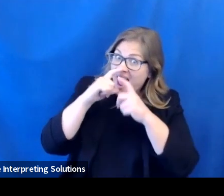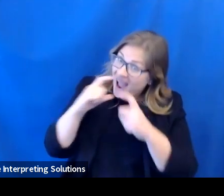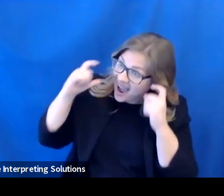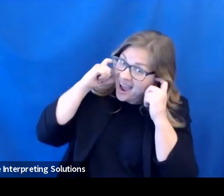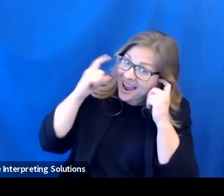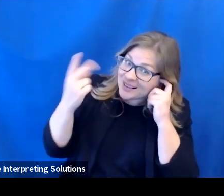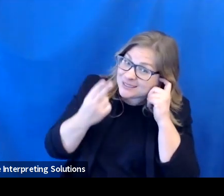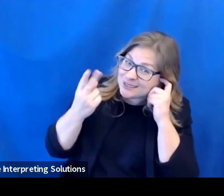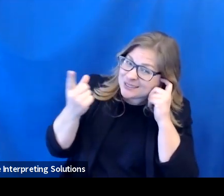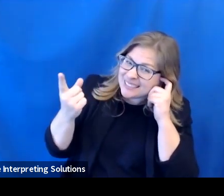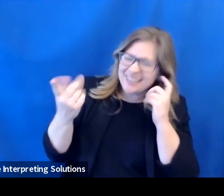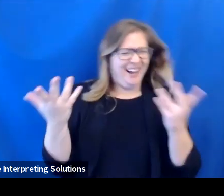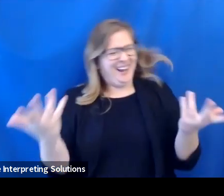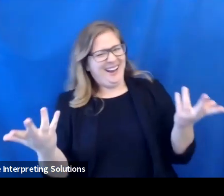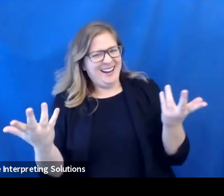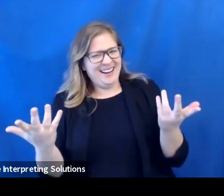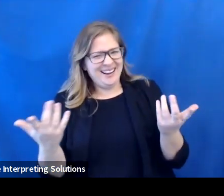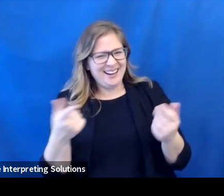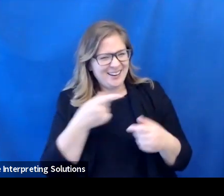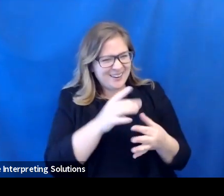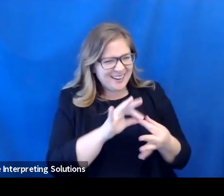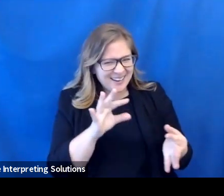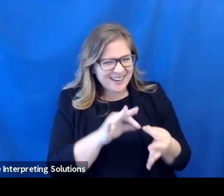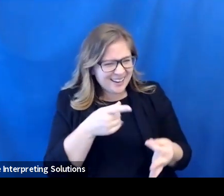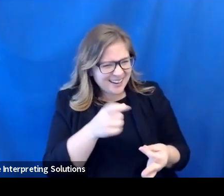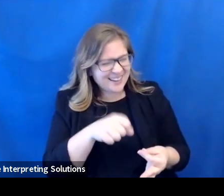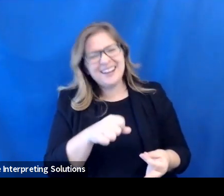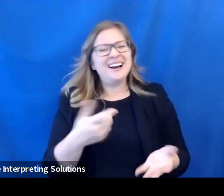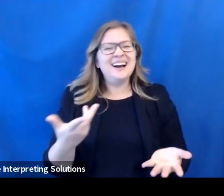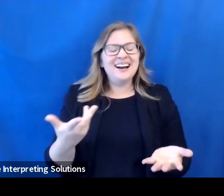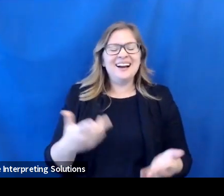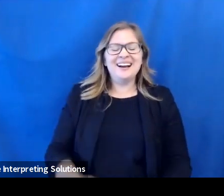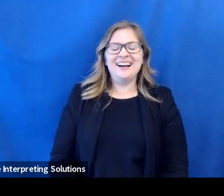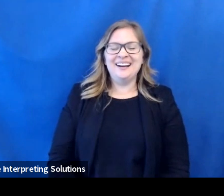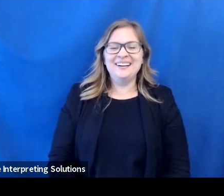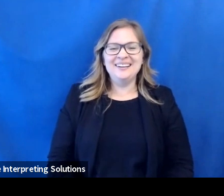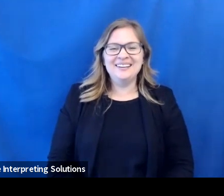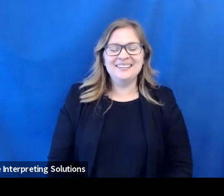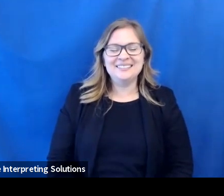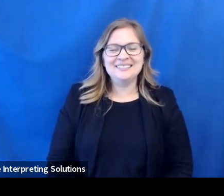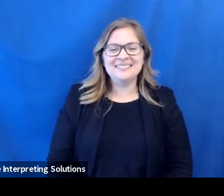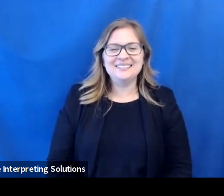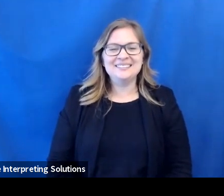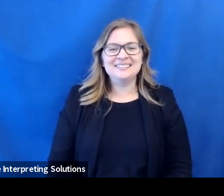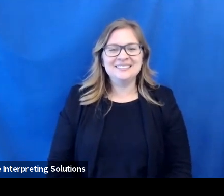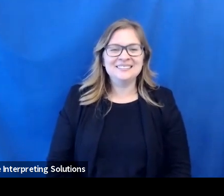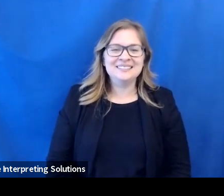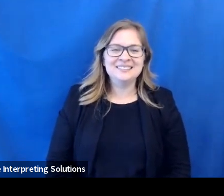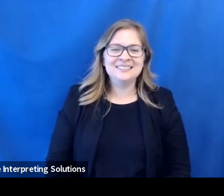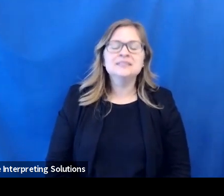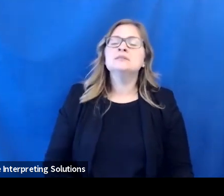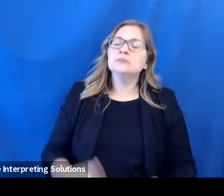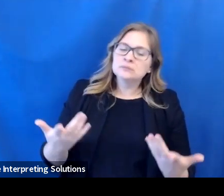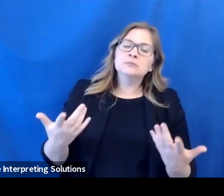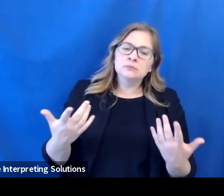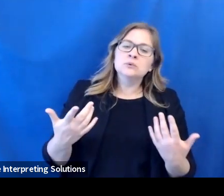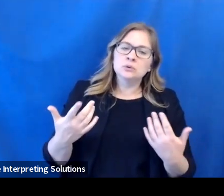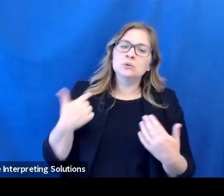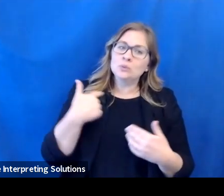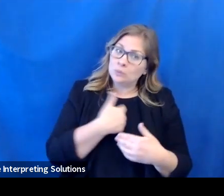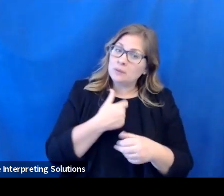You're going to have to make a decision, obviously, on whether we continue the stay-at-home order. And you said all along data is going to inform